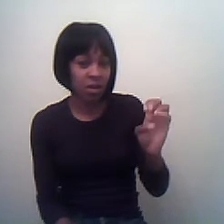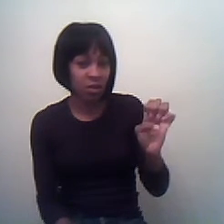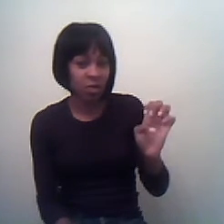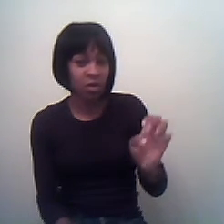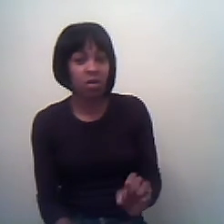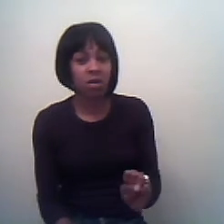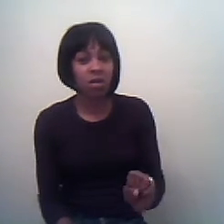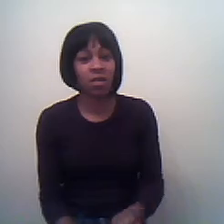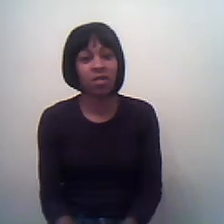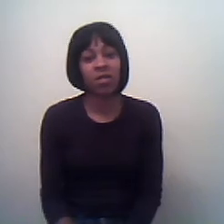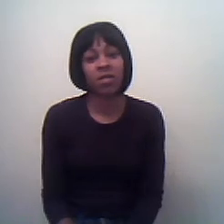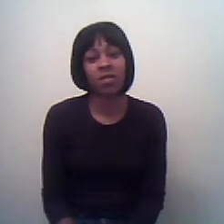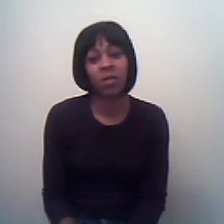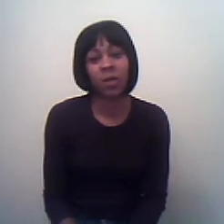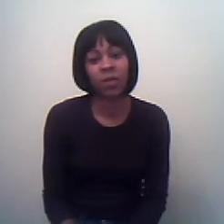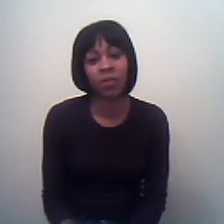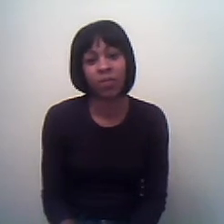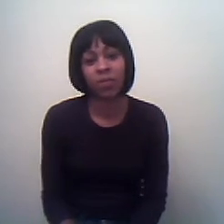One can sail all day beautifully that way.